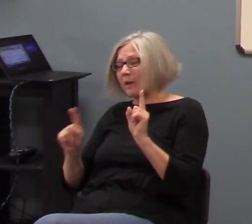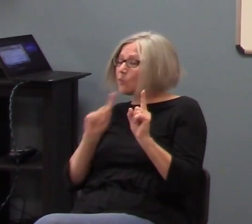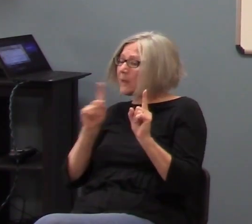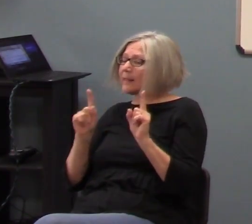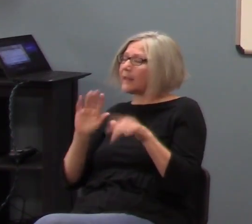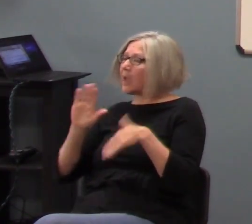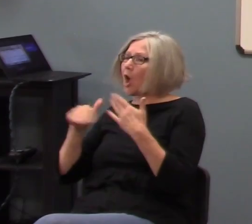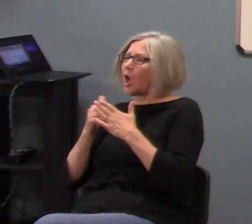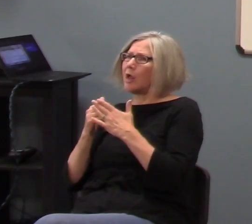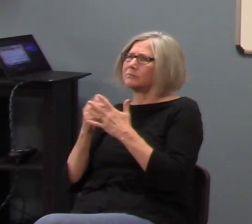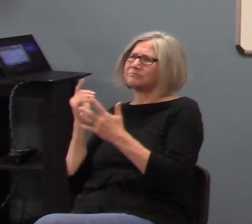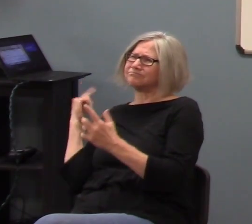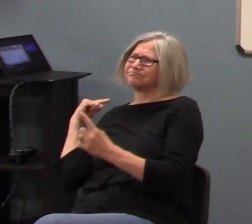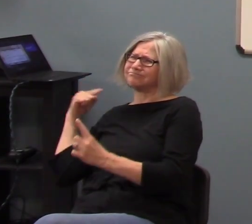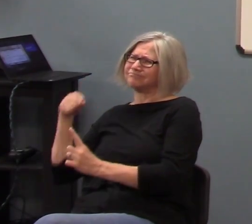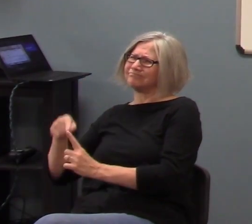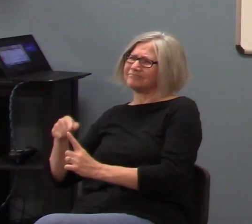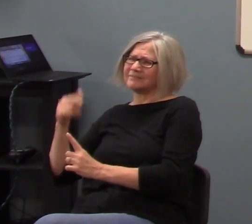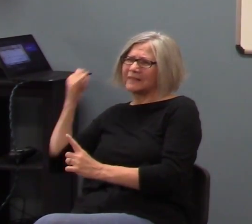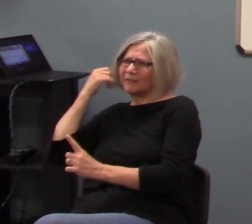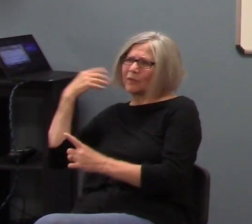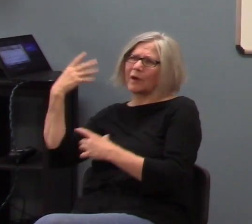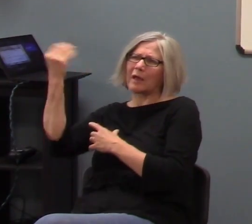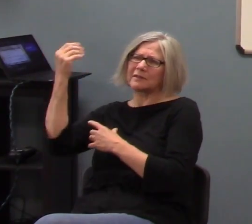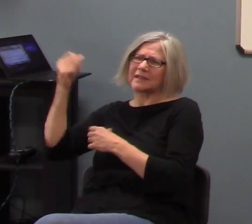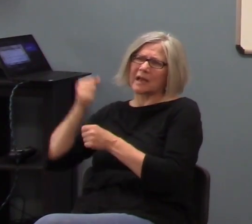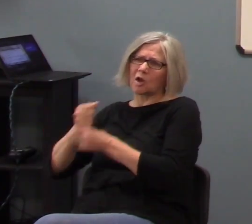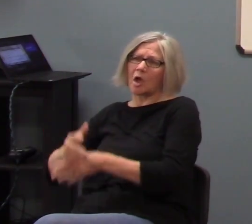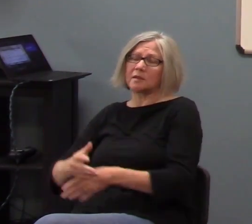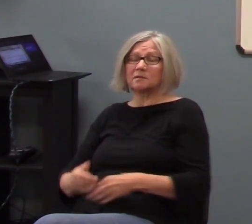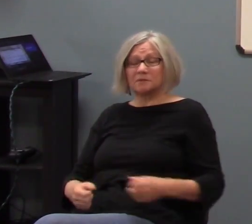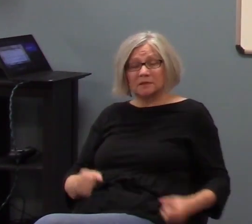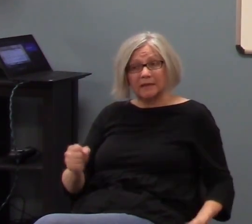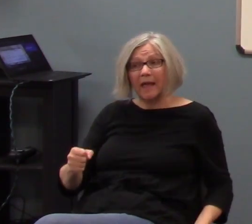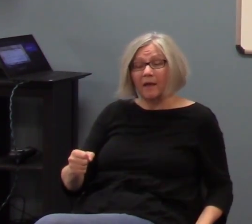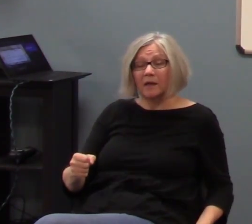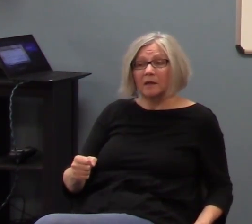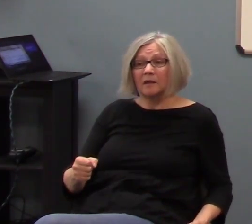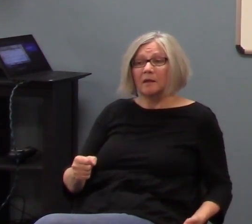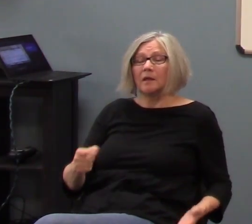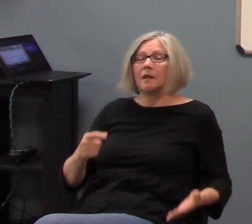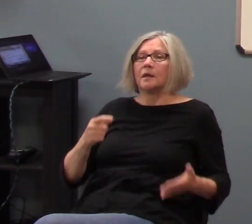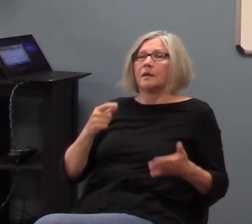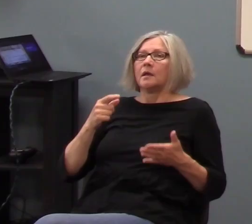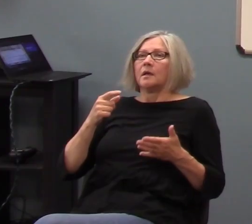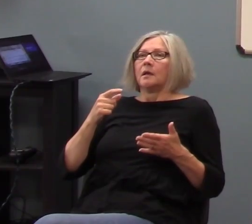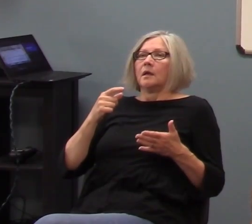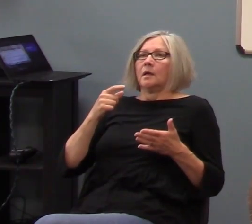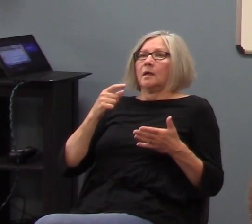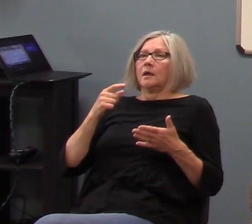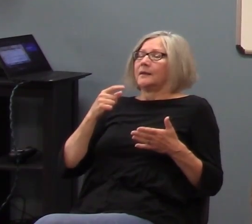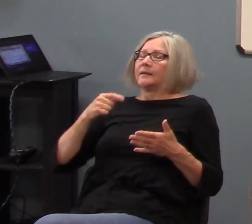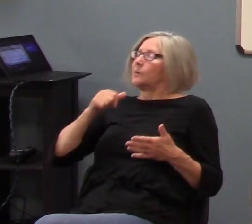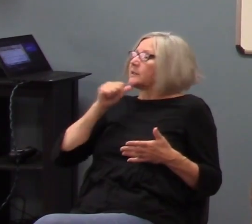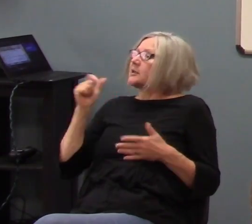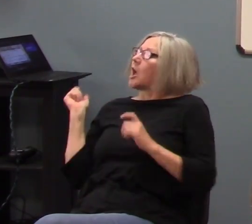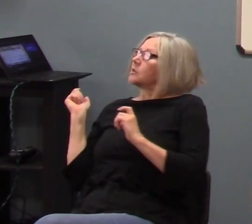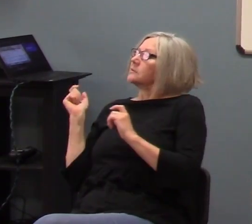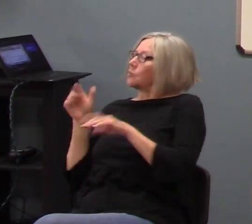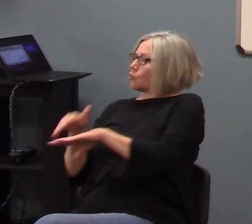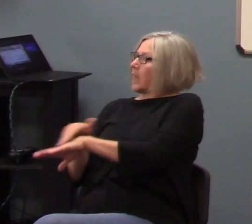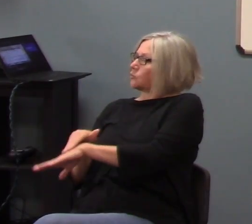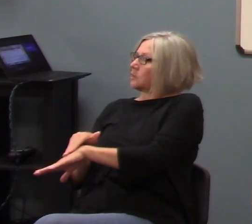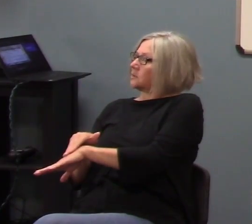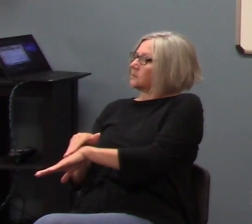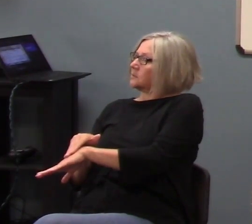all comes down to whether there were outside causes, I think. Sure. Well, and what we see is that it wasn't gradual at all. Again, you can